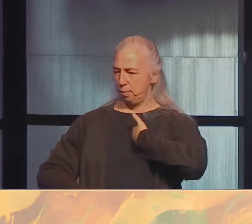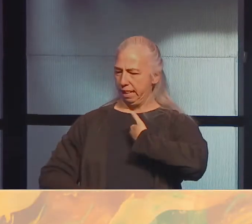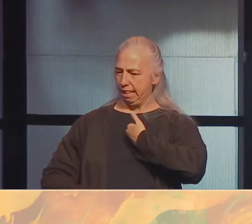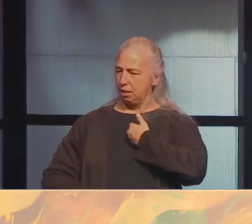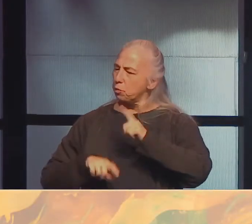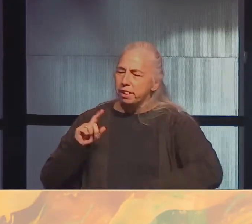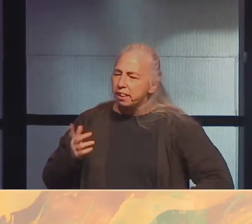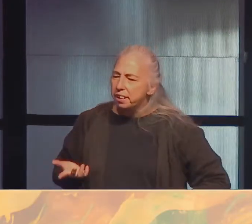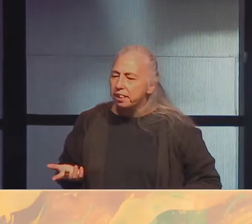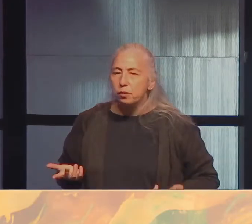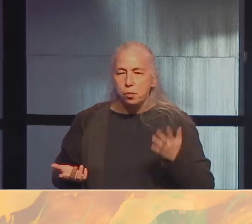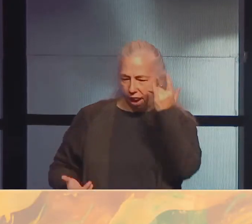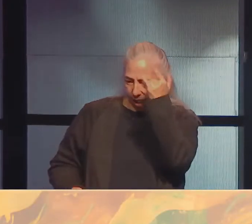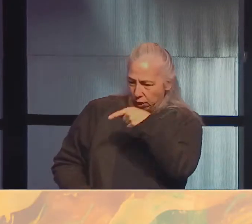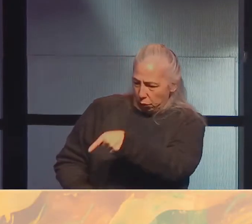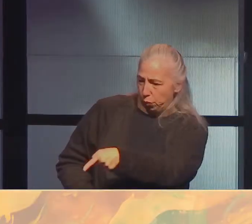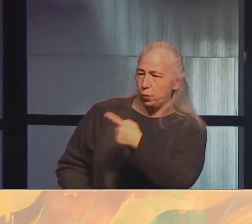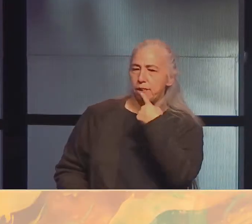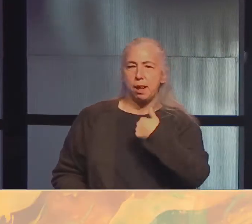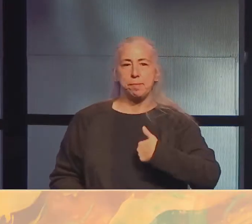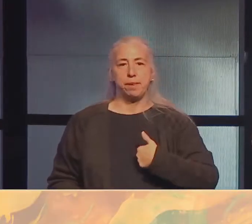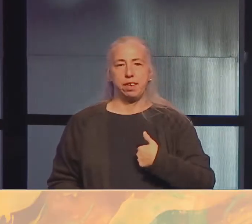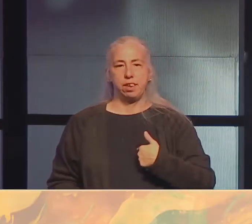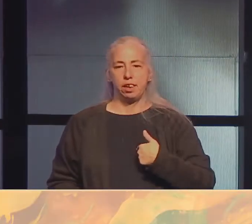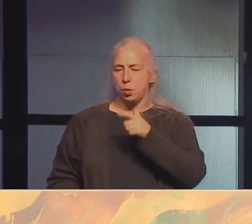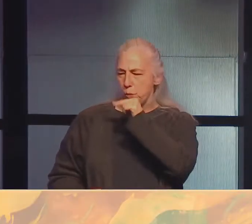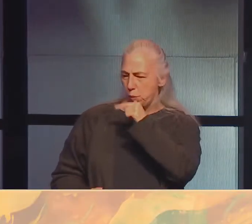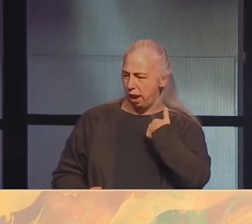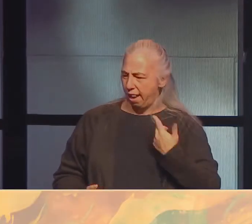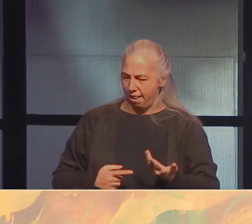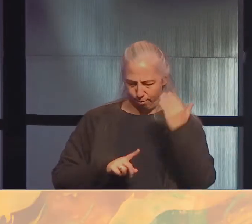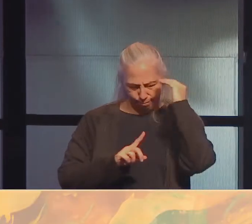me? Why do you get to tell me what I am?